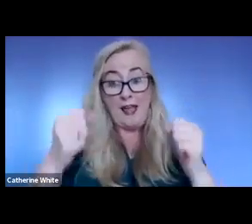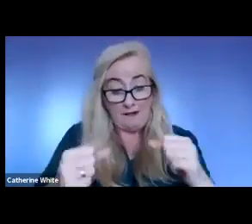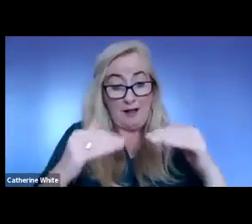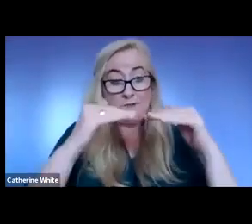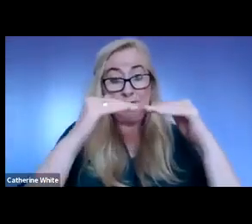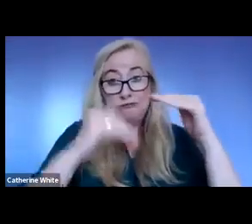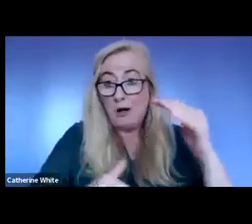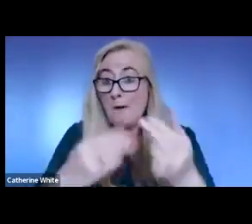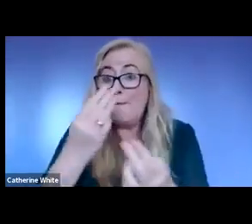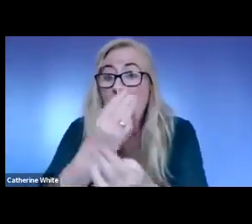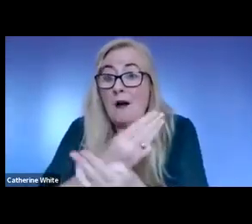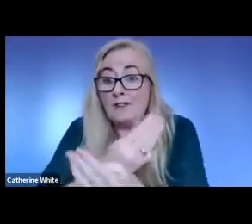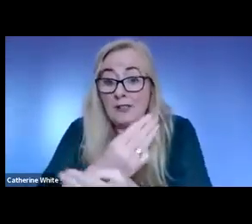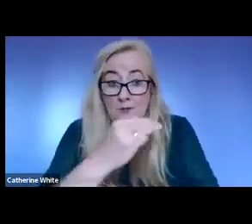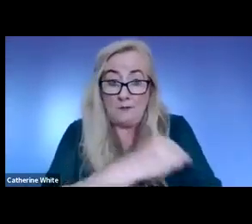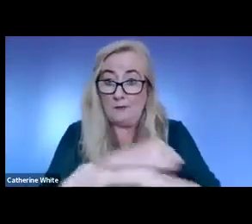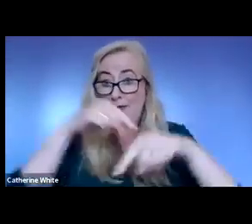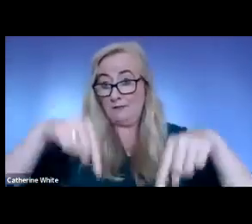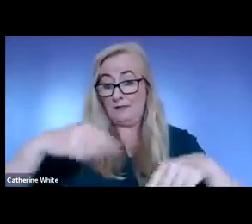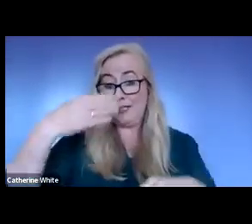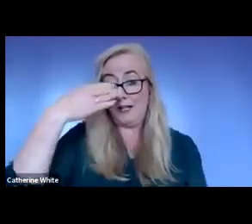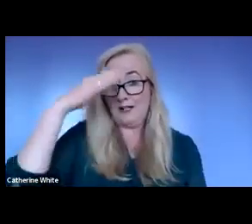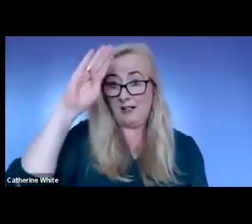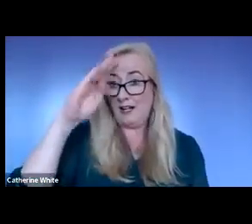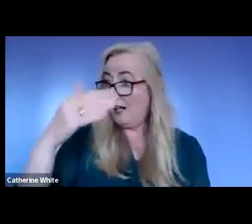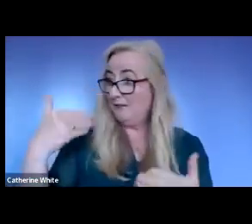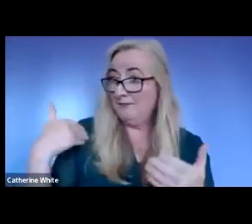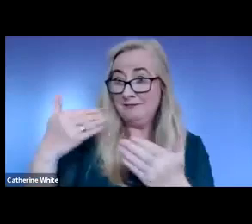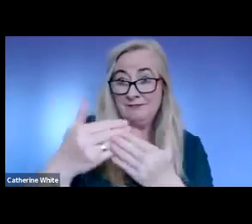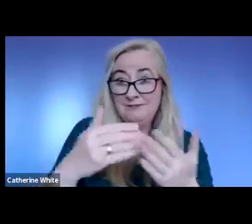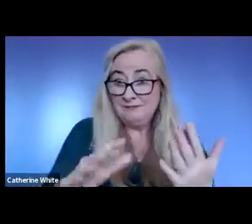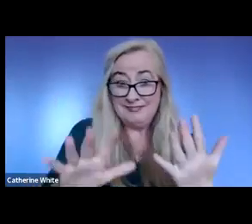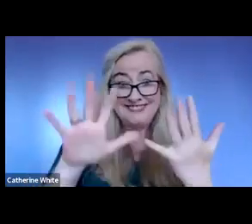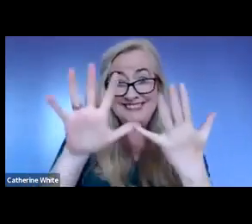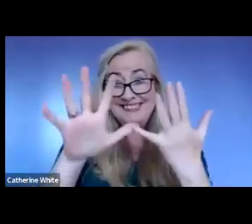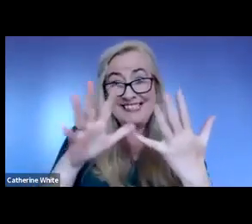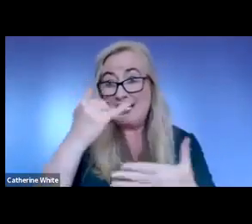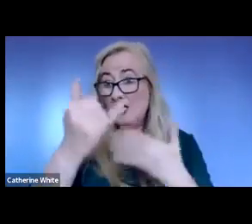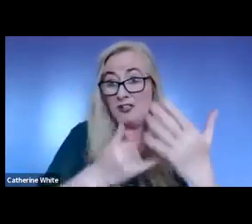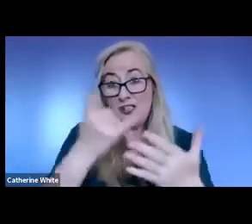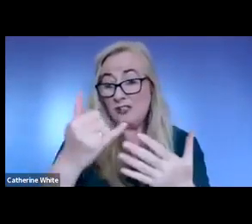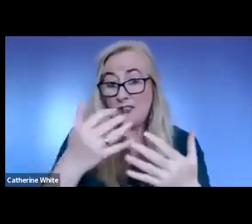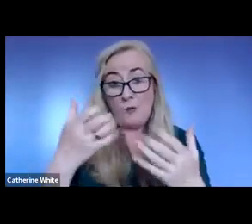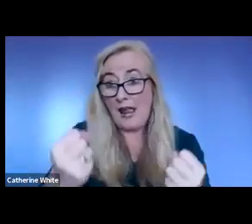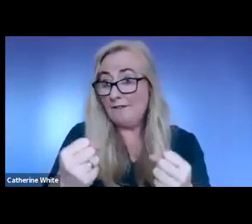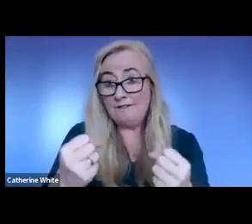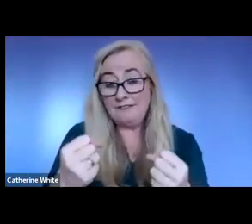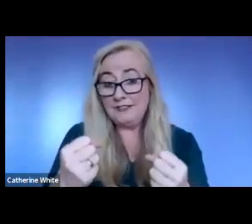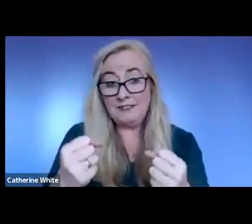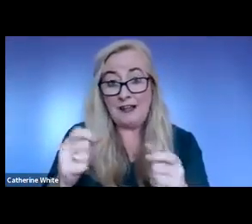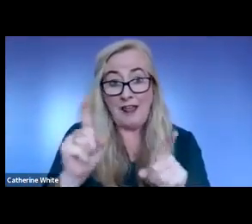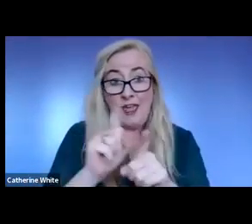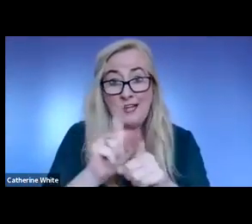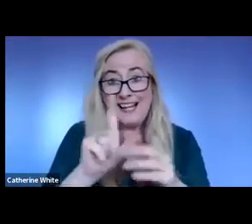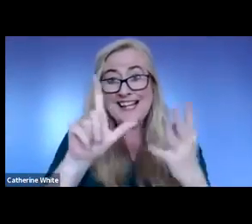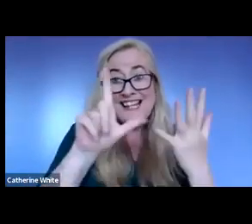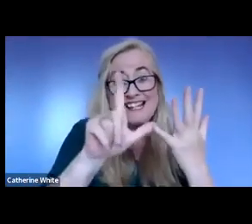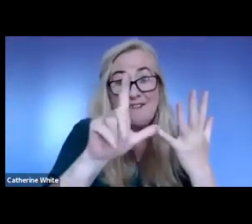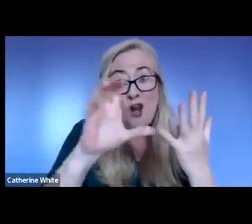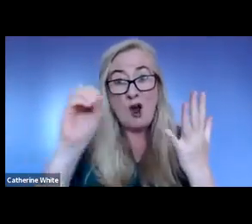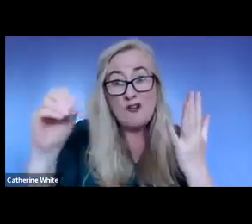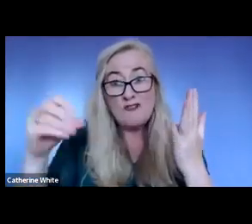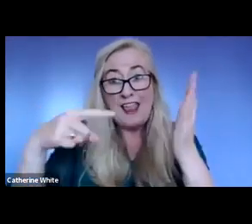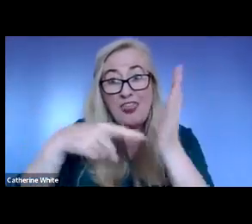poverty problem in this country. For the last over 10 years, we have straddled somewhere along the 700,000